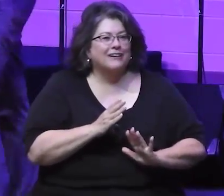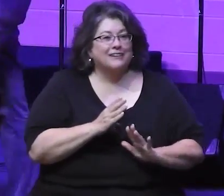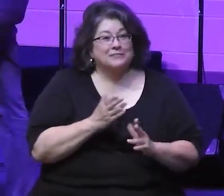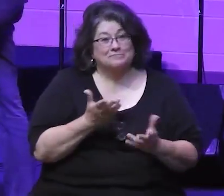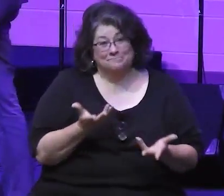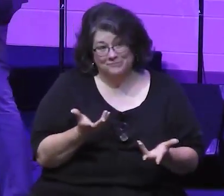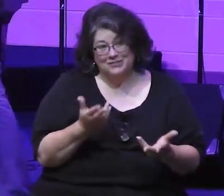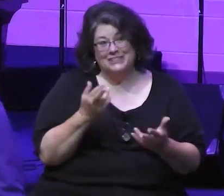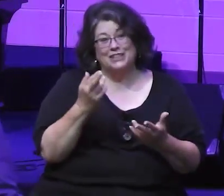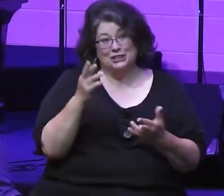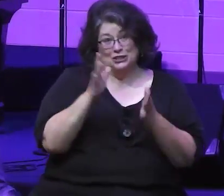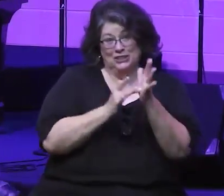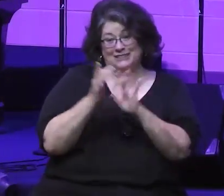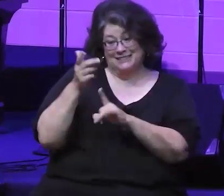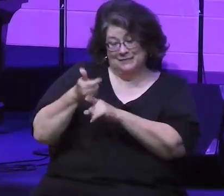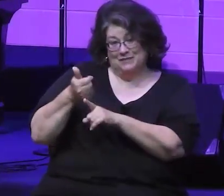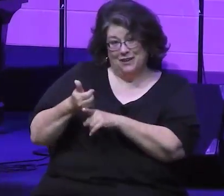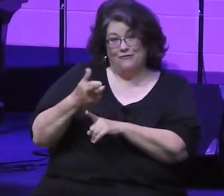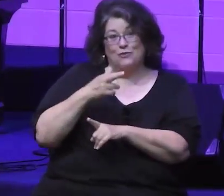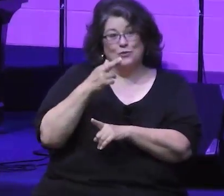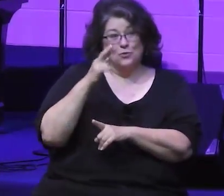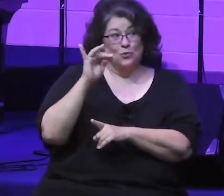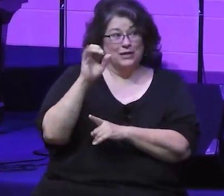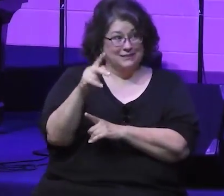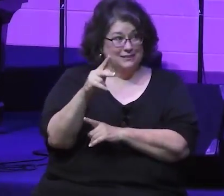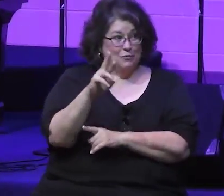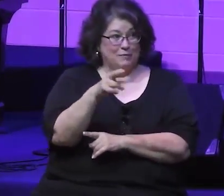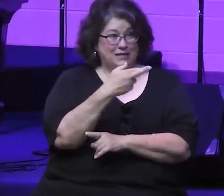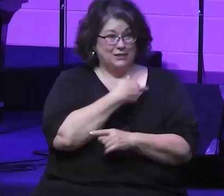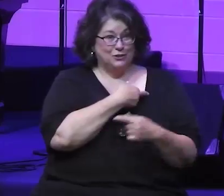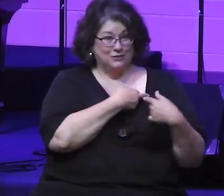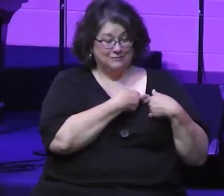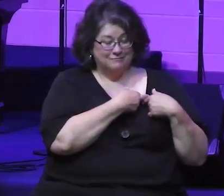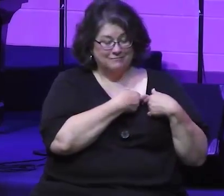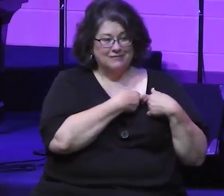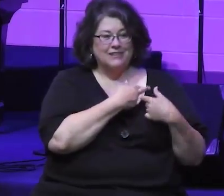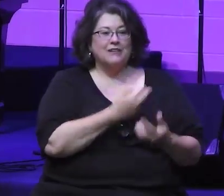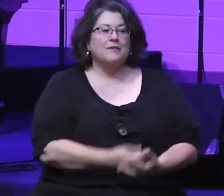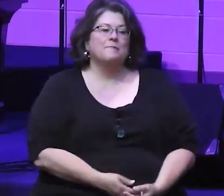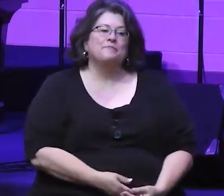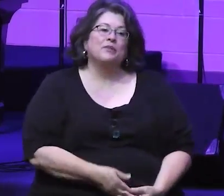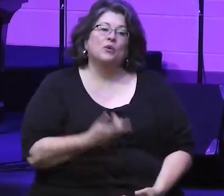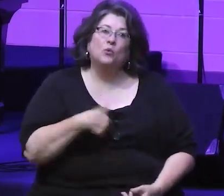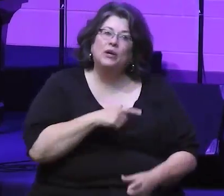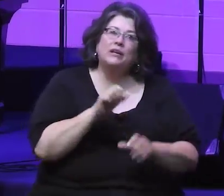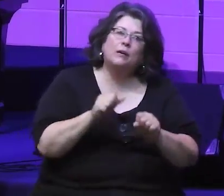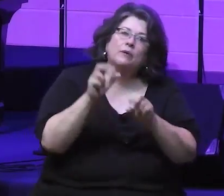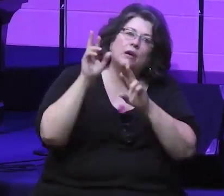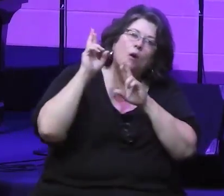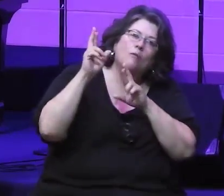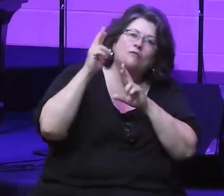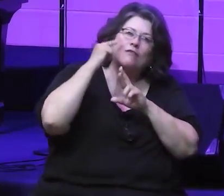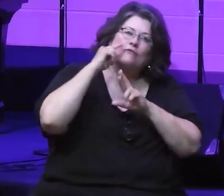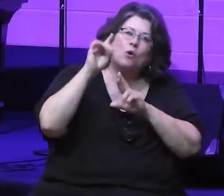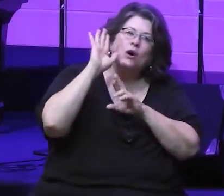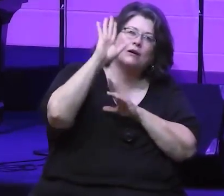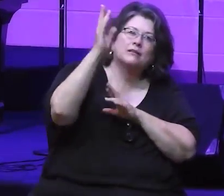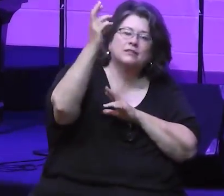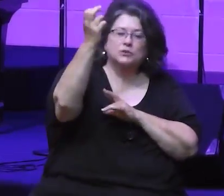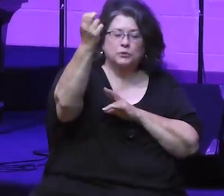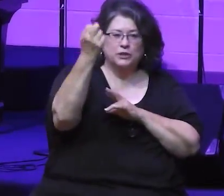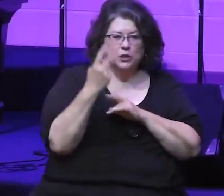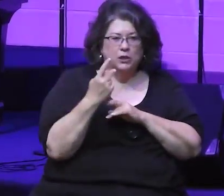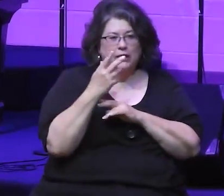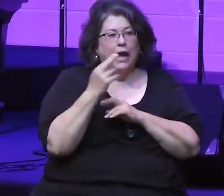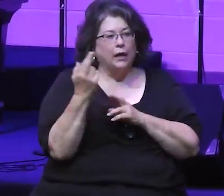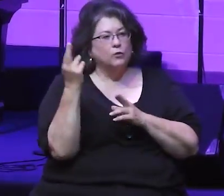of our lives, we can be hopeful for a return, and we can also recognize that all investment has risk to it of some type.